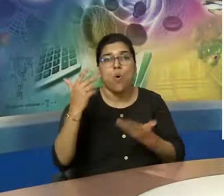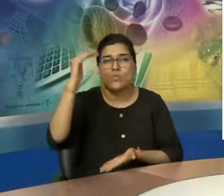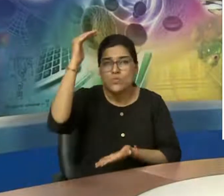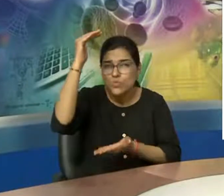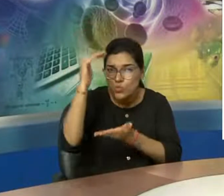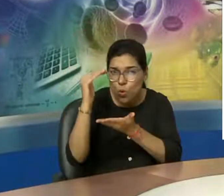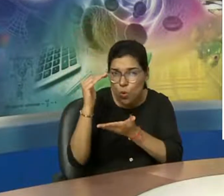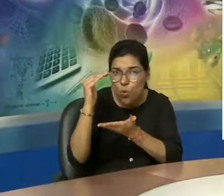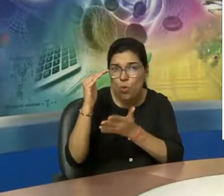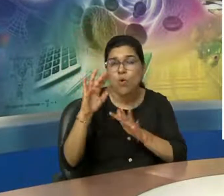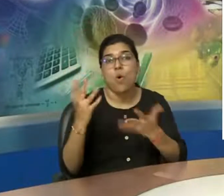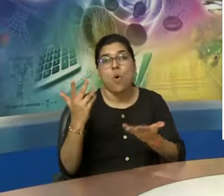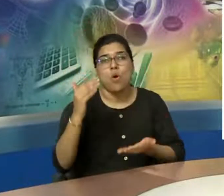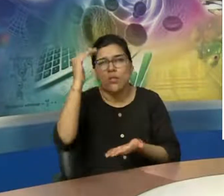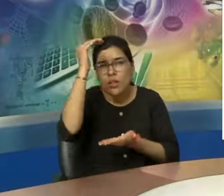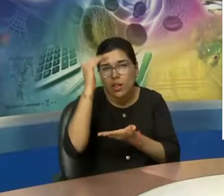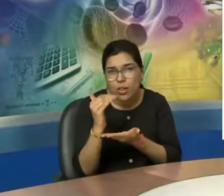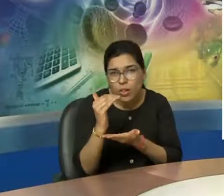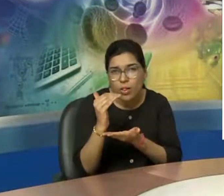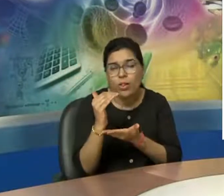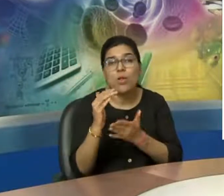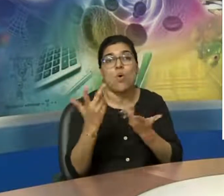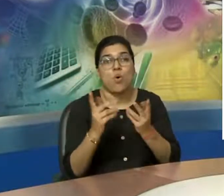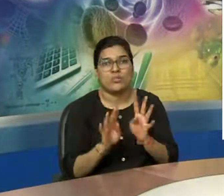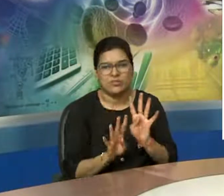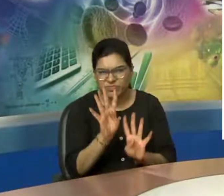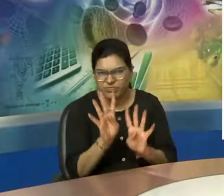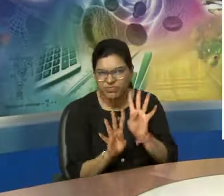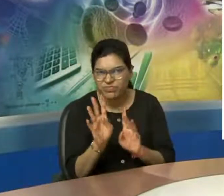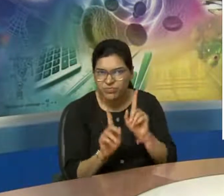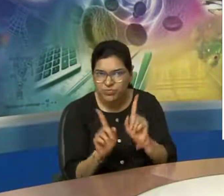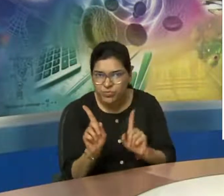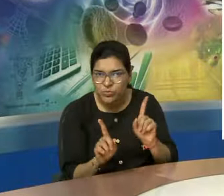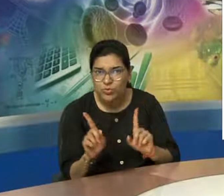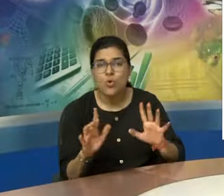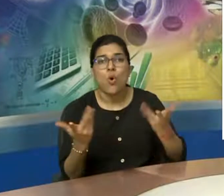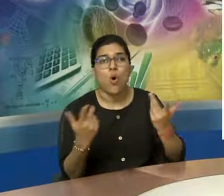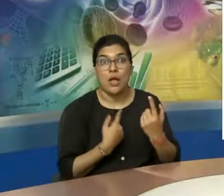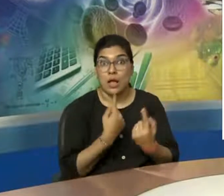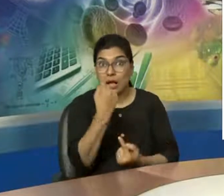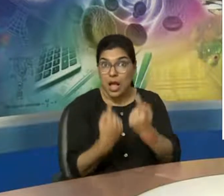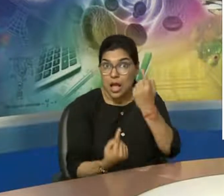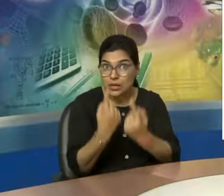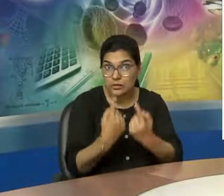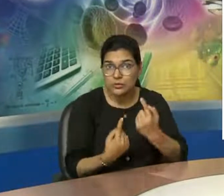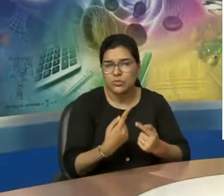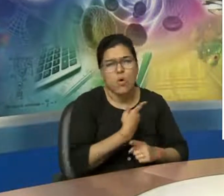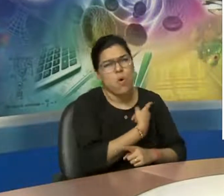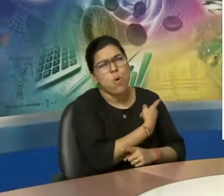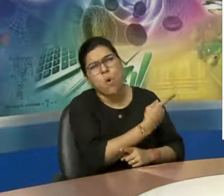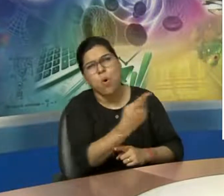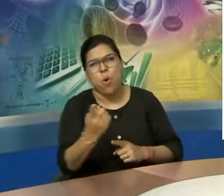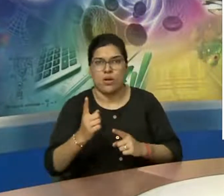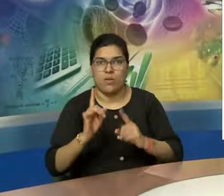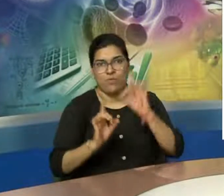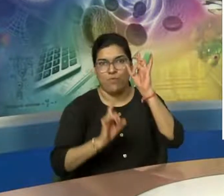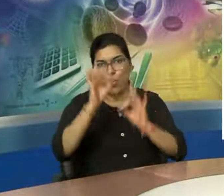It is the vegetation of forest. In a forest we can see all types of plants. Some are